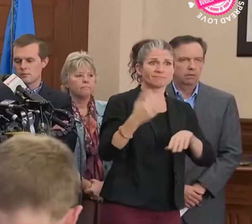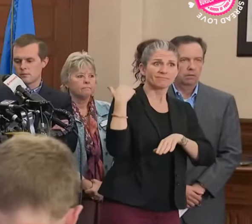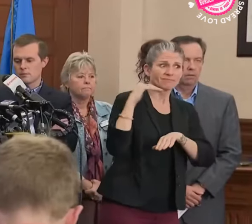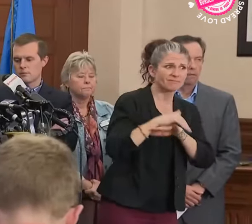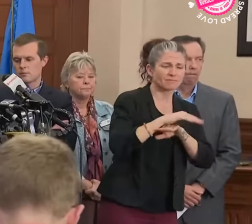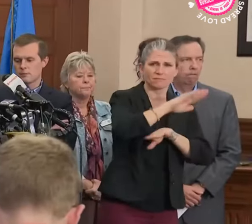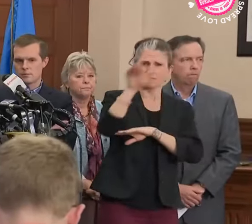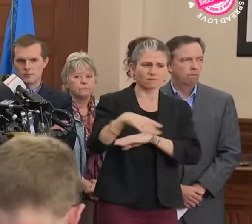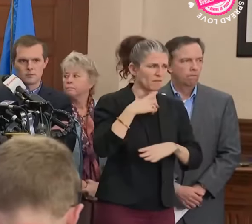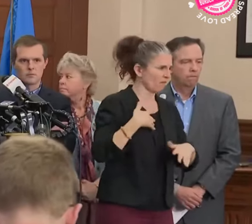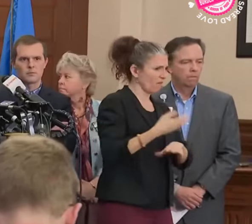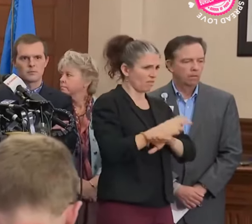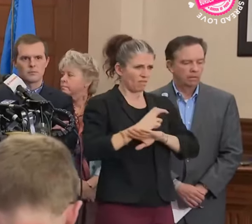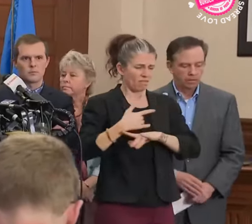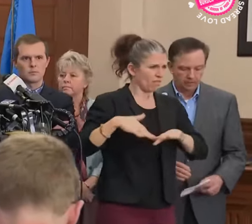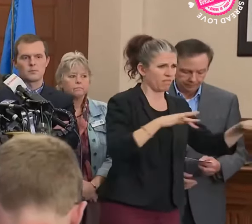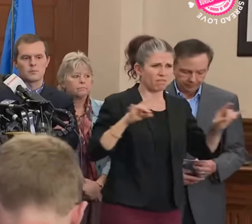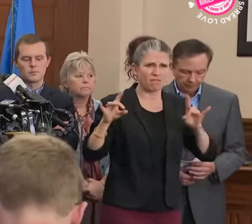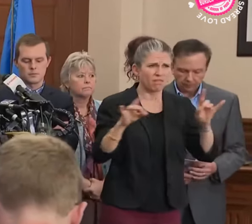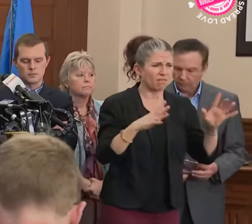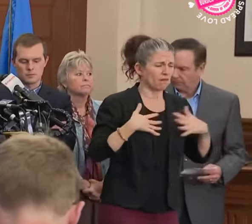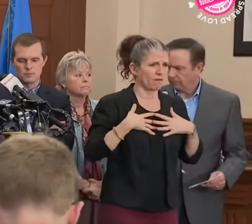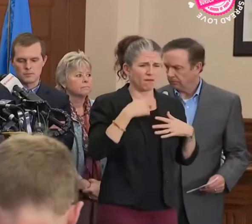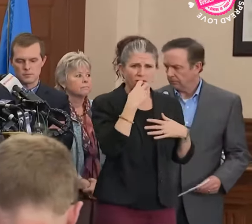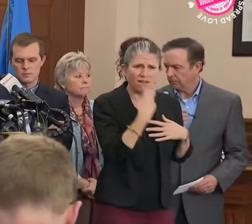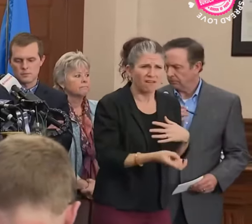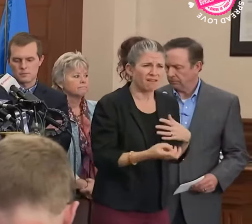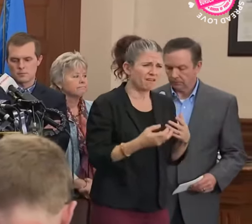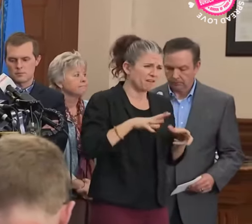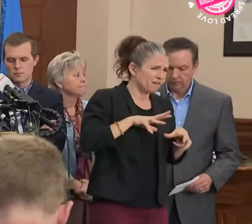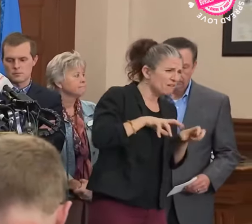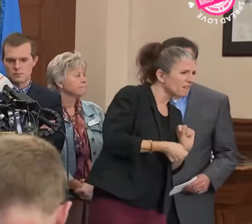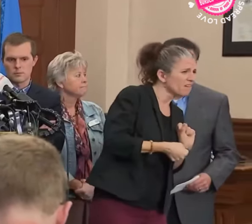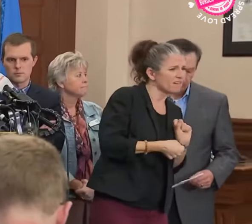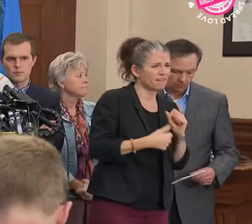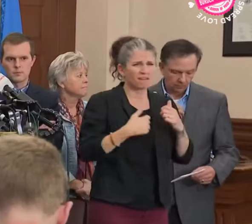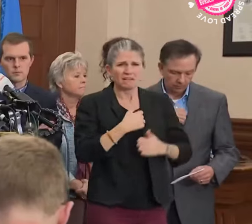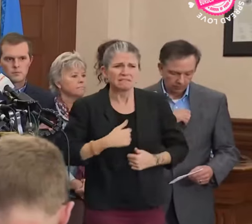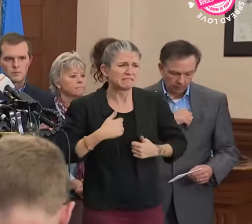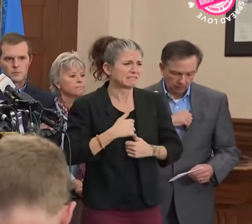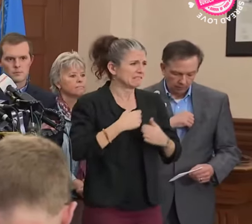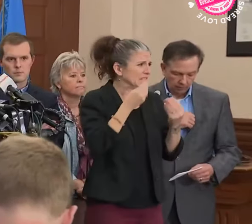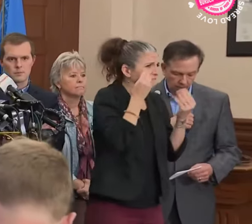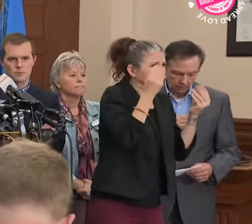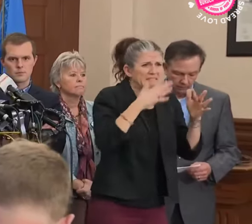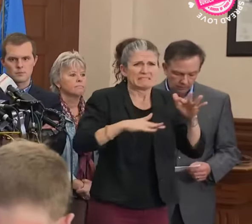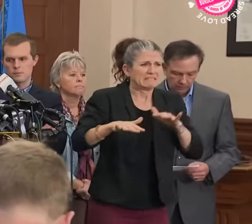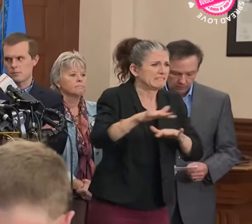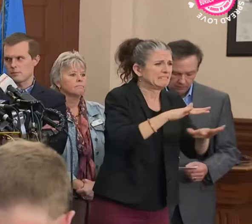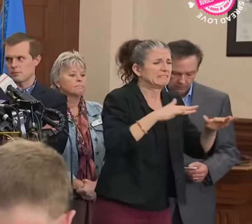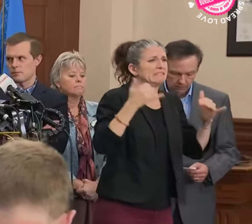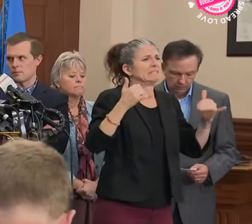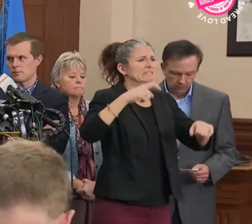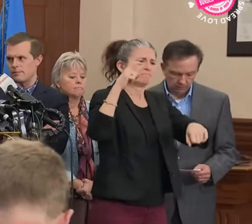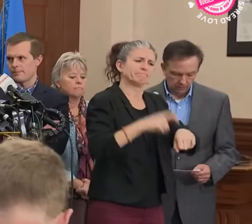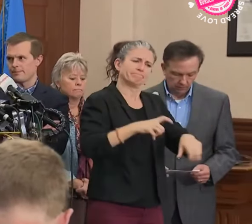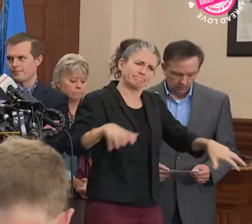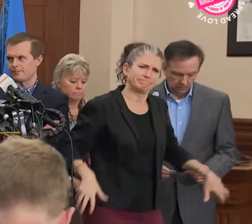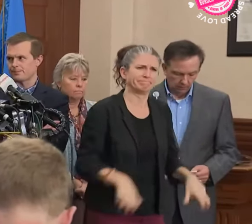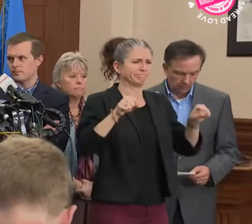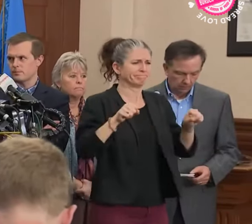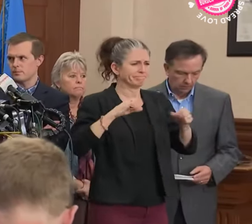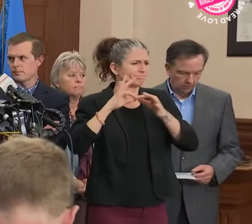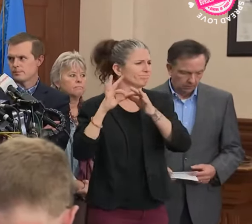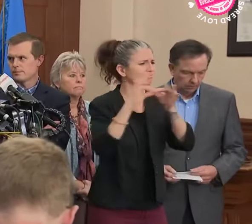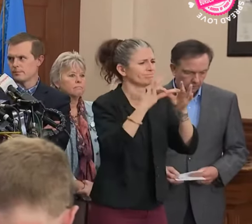and we extend our deepest sympathies to the victims and their families. This is a time for action, solidarity, and support. Please take